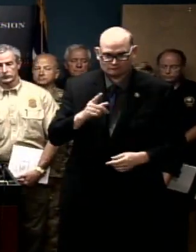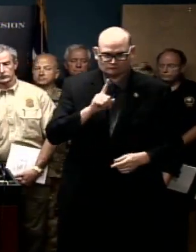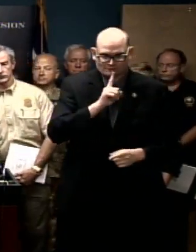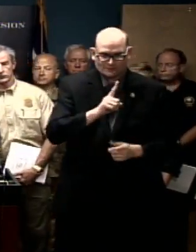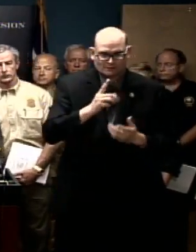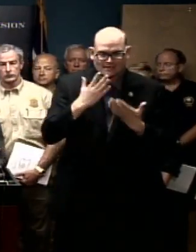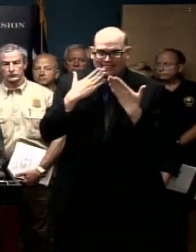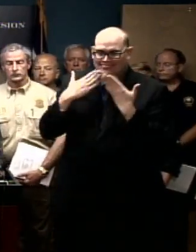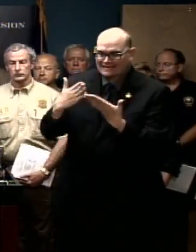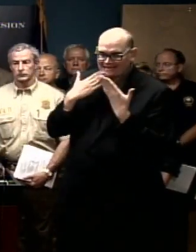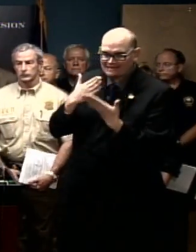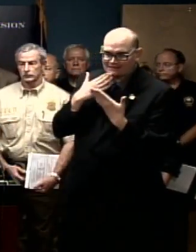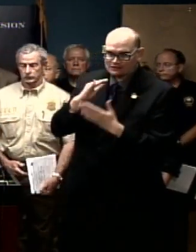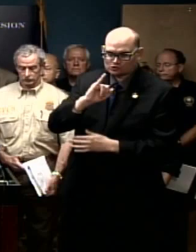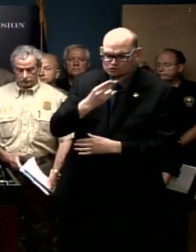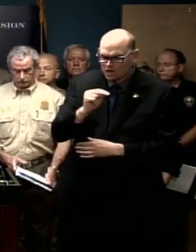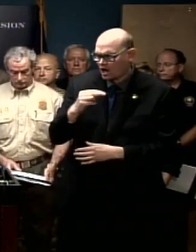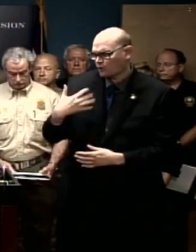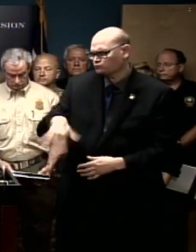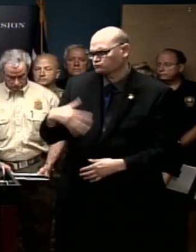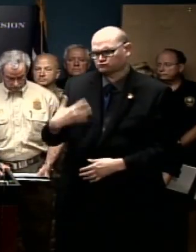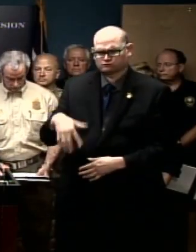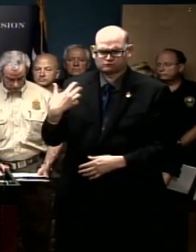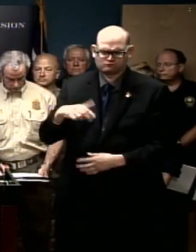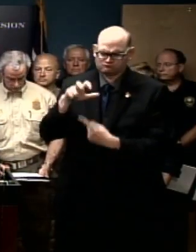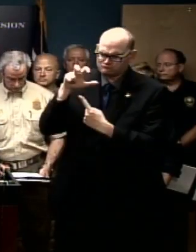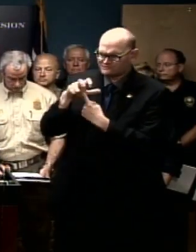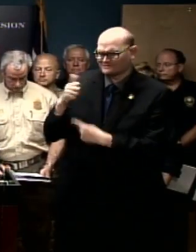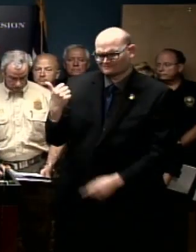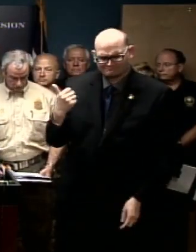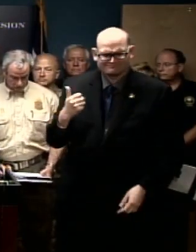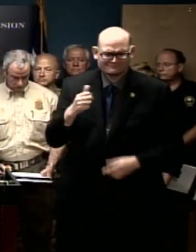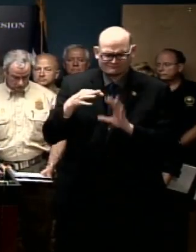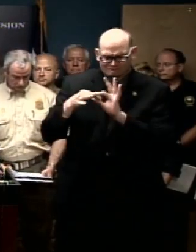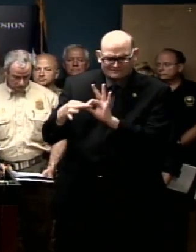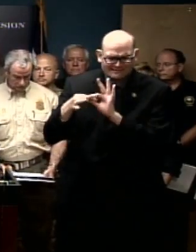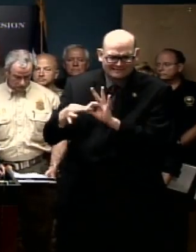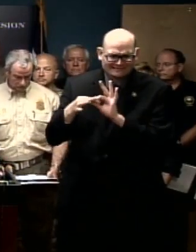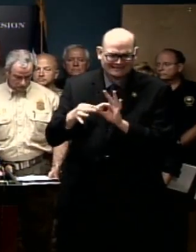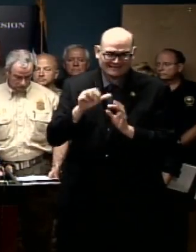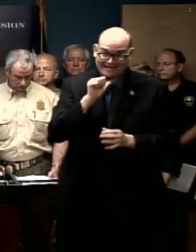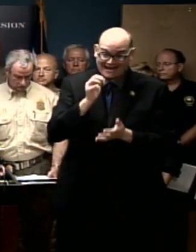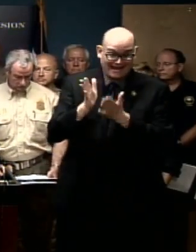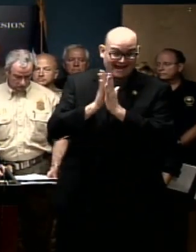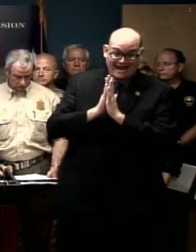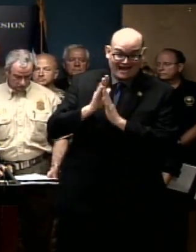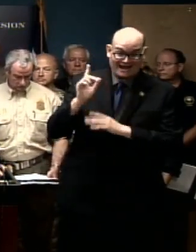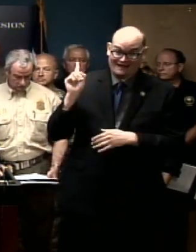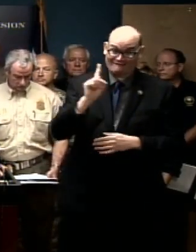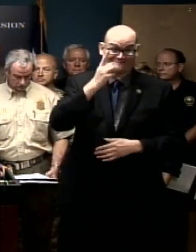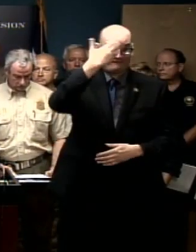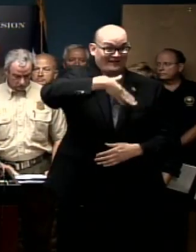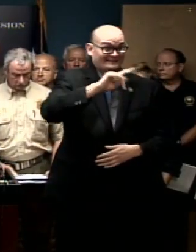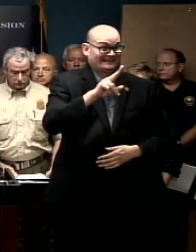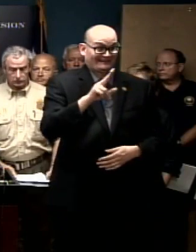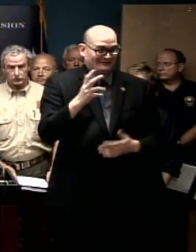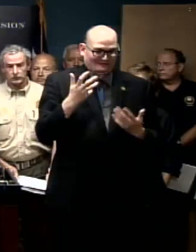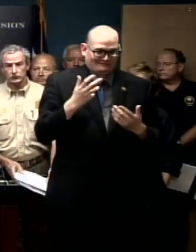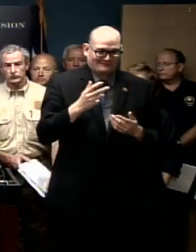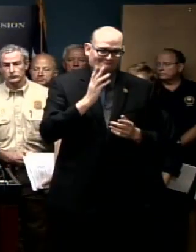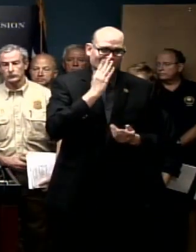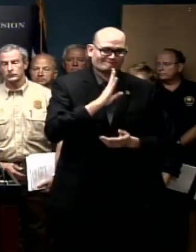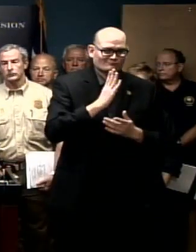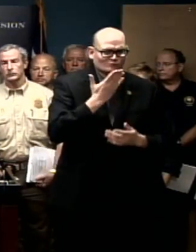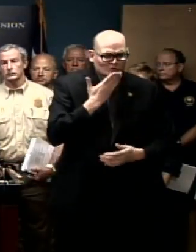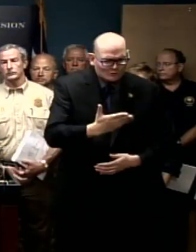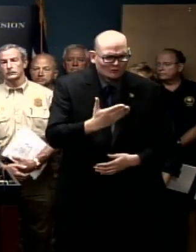John for working with us. He didn't ask to be in front of the TVs, but I thought it was always very good for him to give you that report directly so that